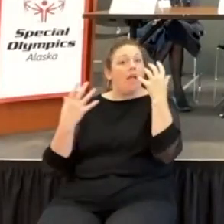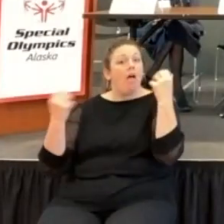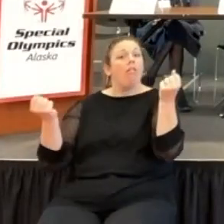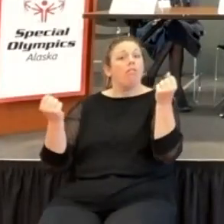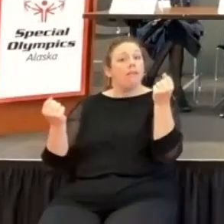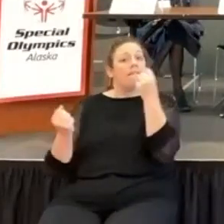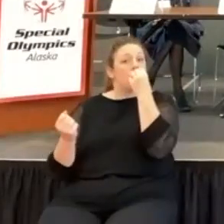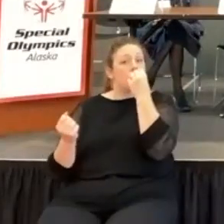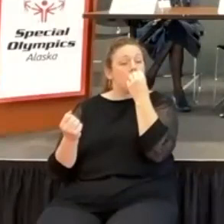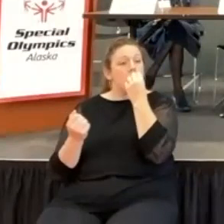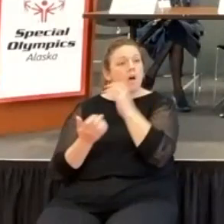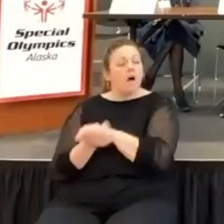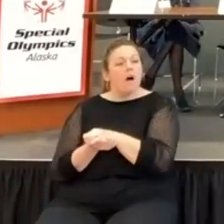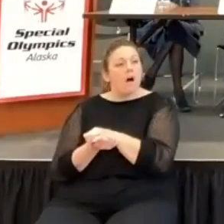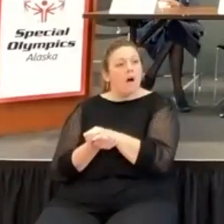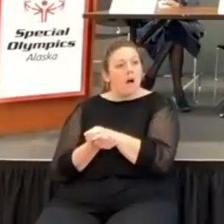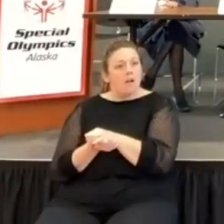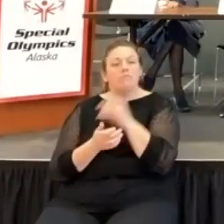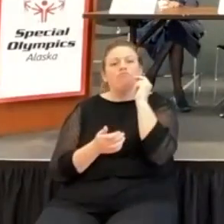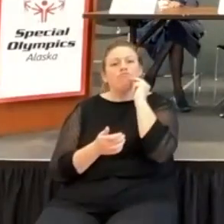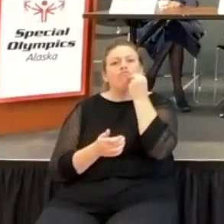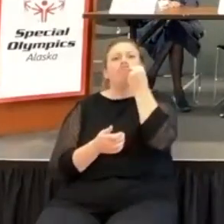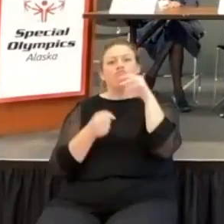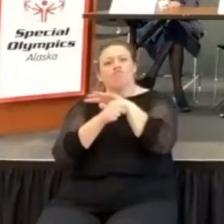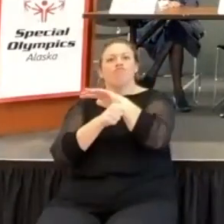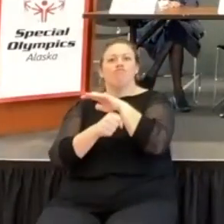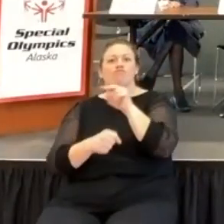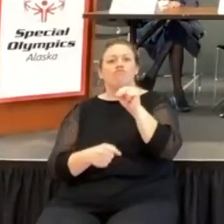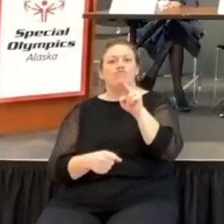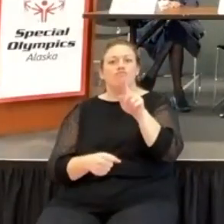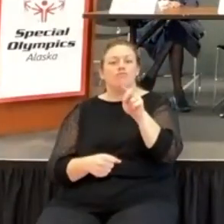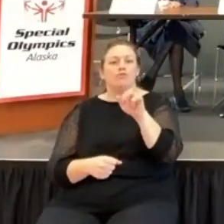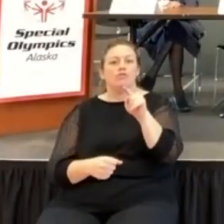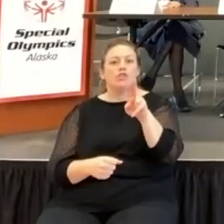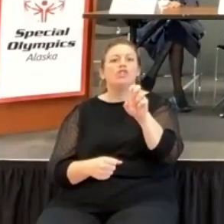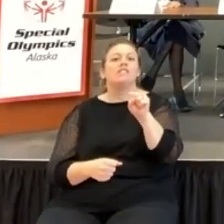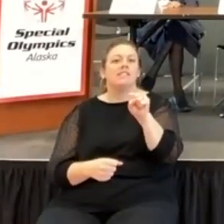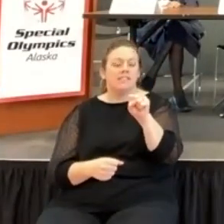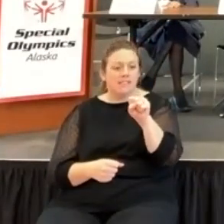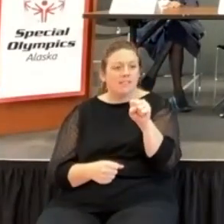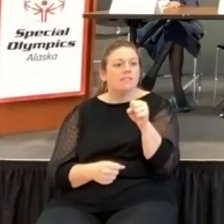foods that are nutritious. Get going